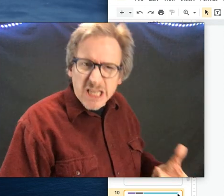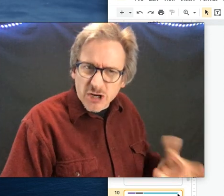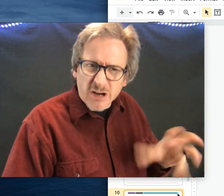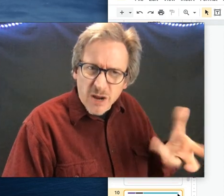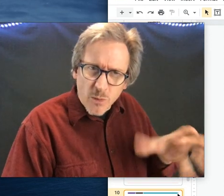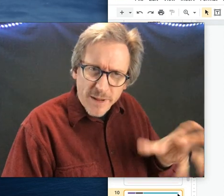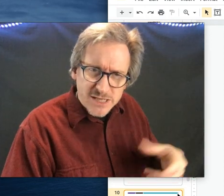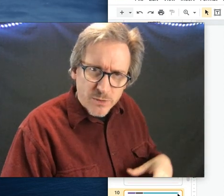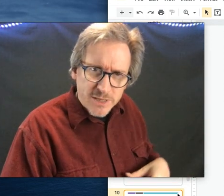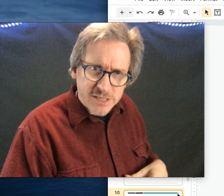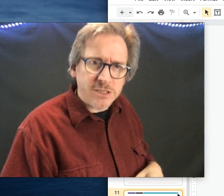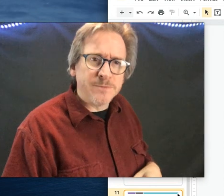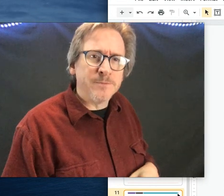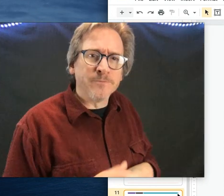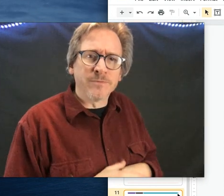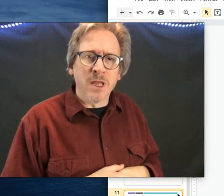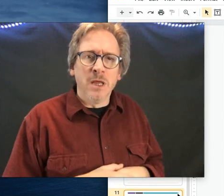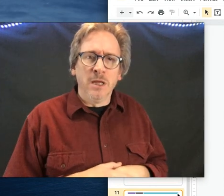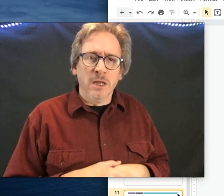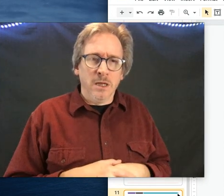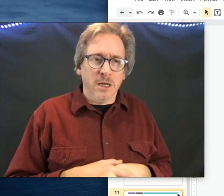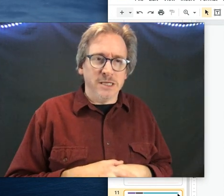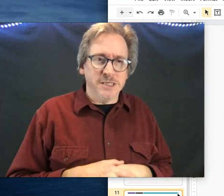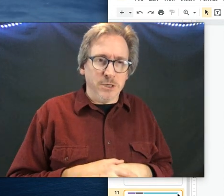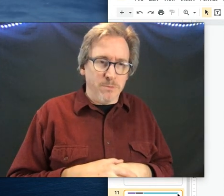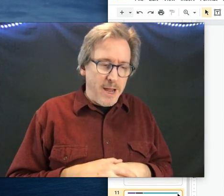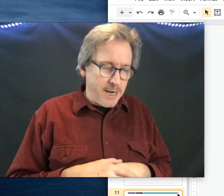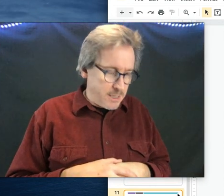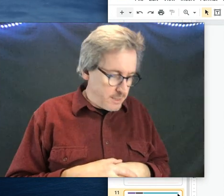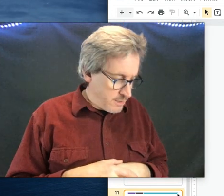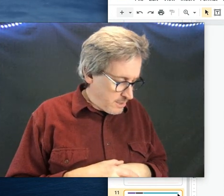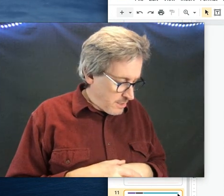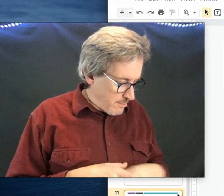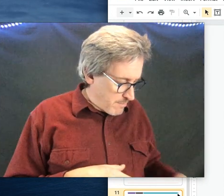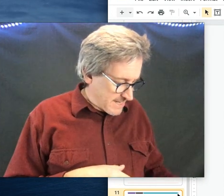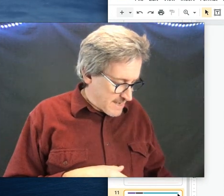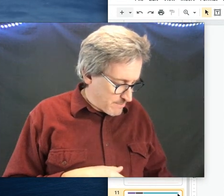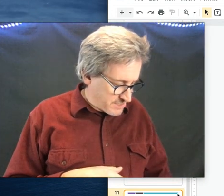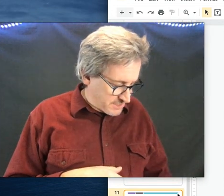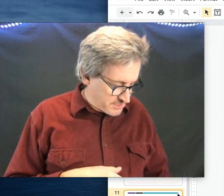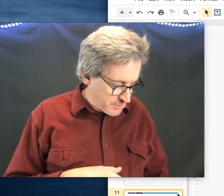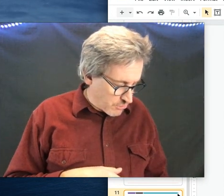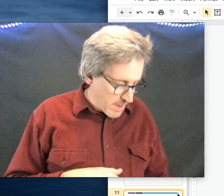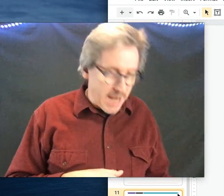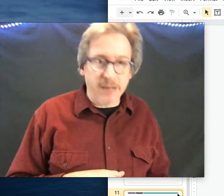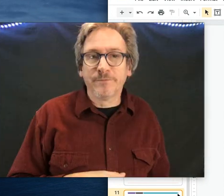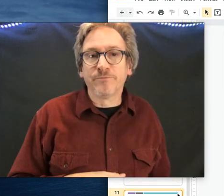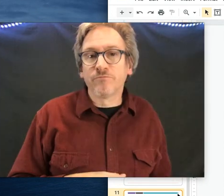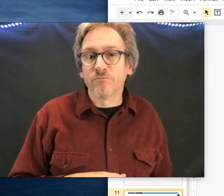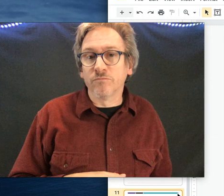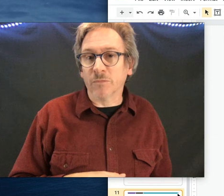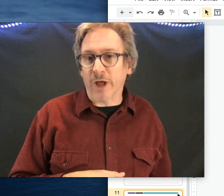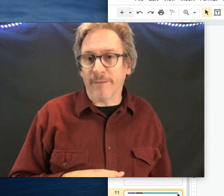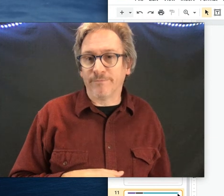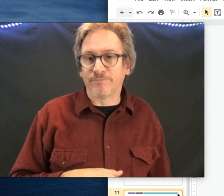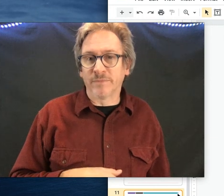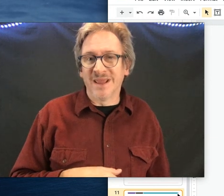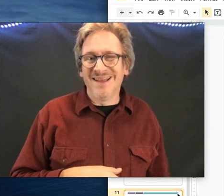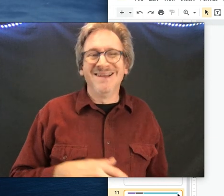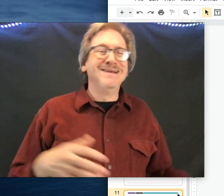more clear when we ask questions. I see you're back. My nemesis in gray.